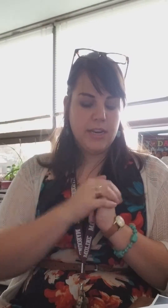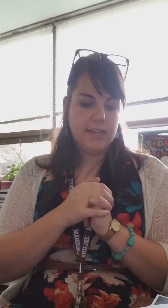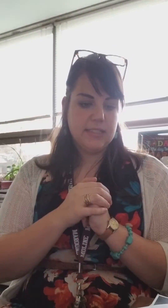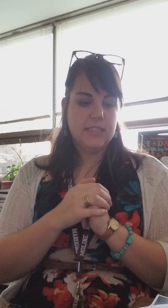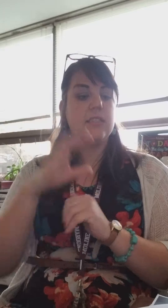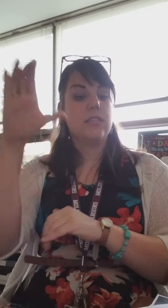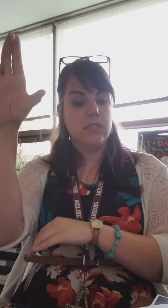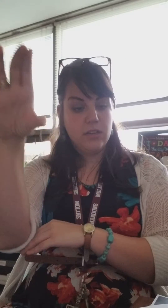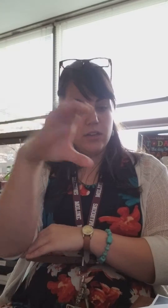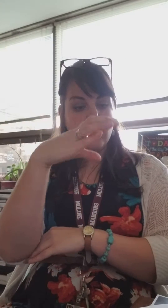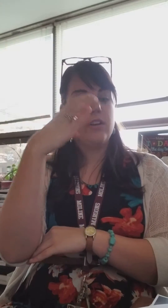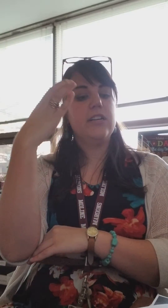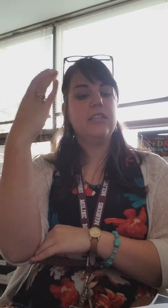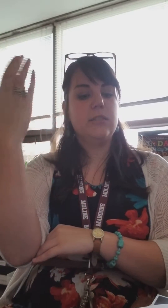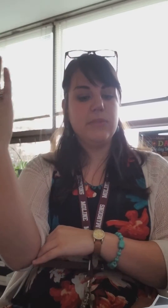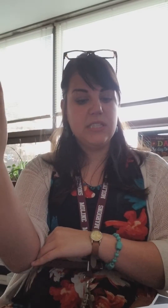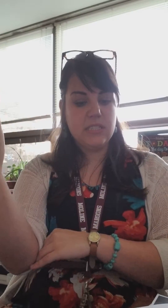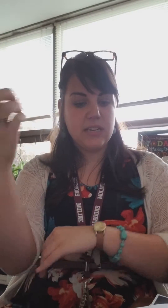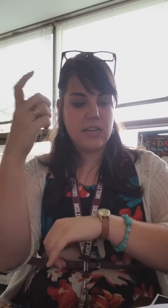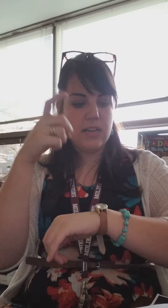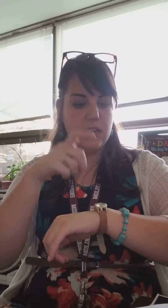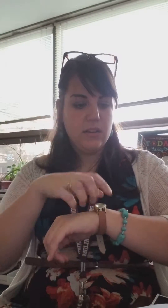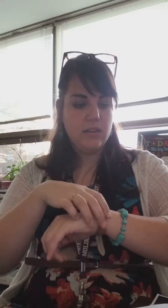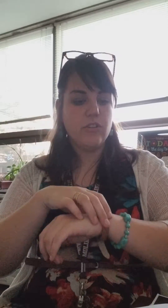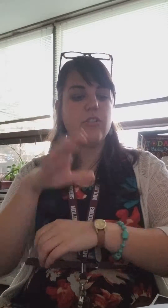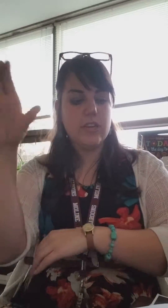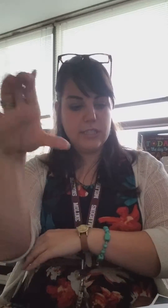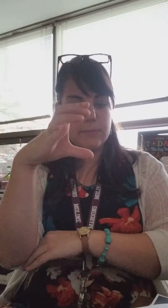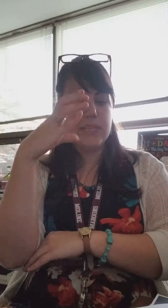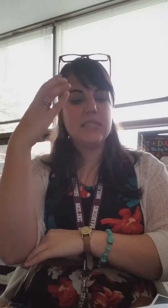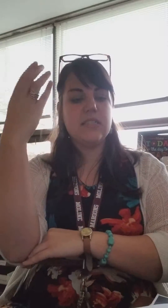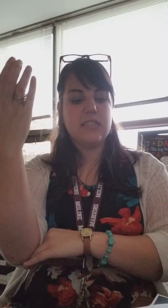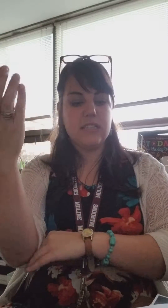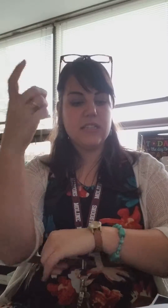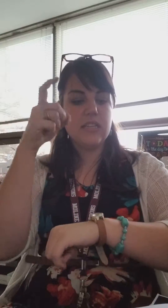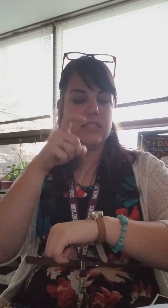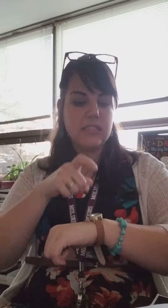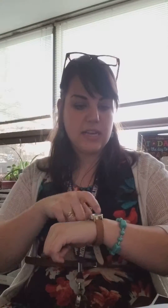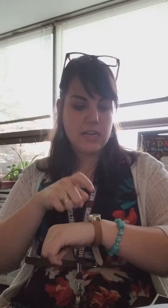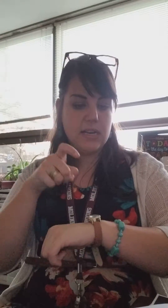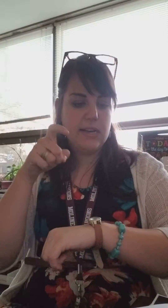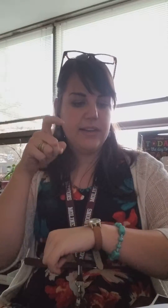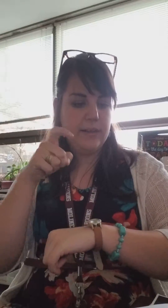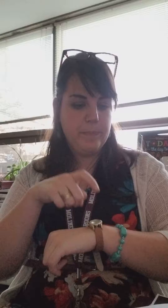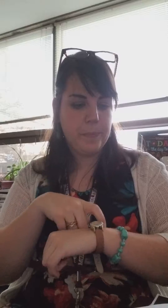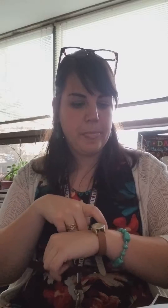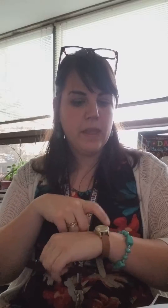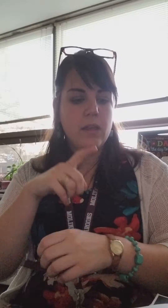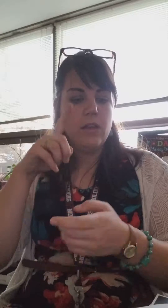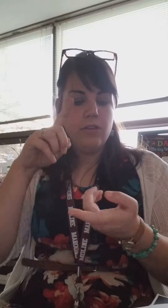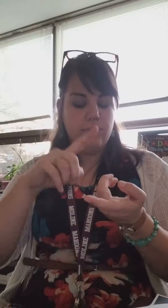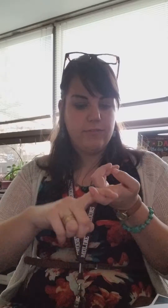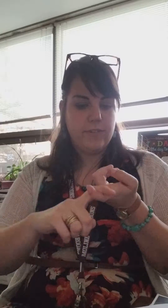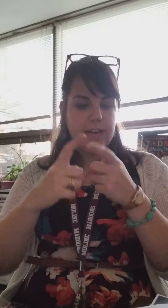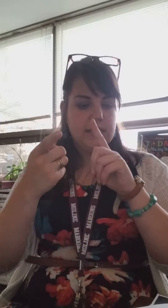next is Christmas time. Christmas is the time.